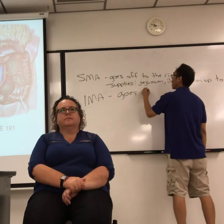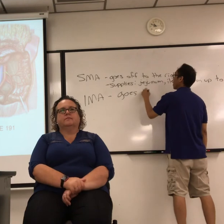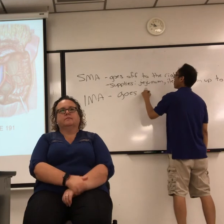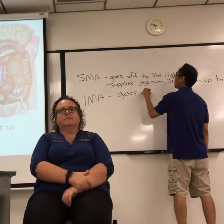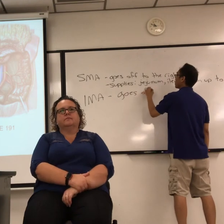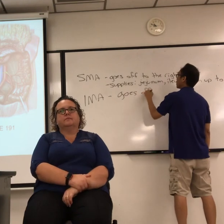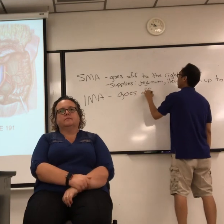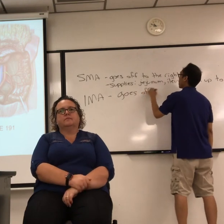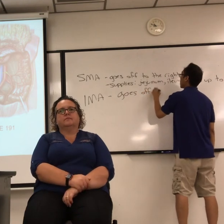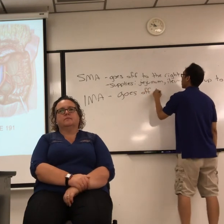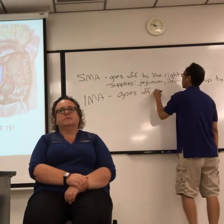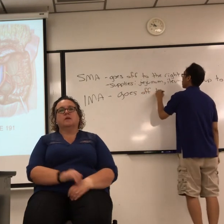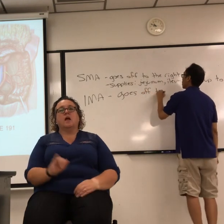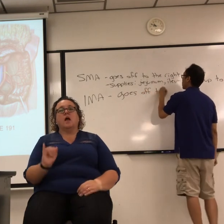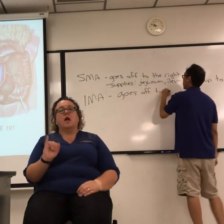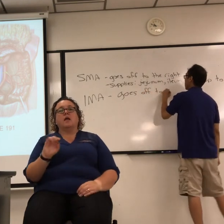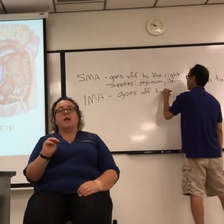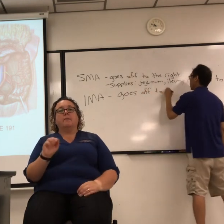goes off